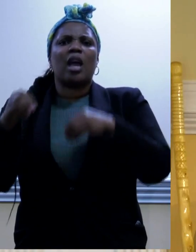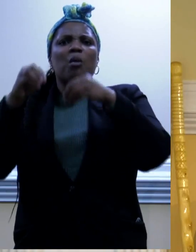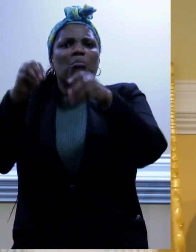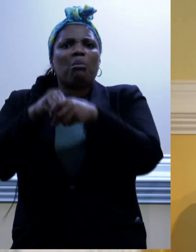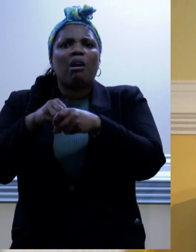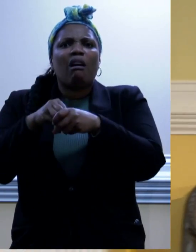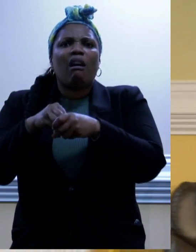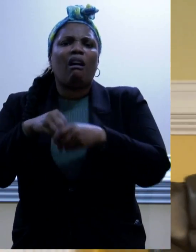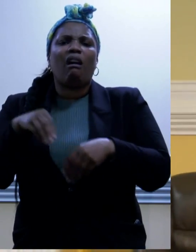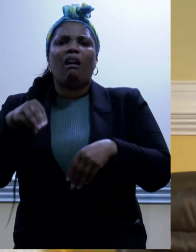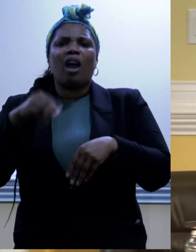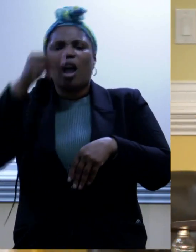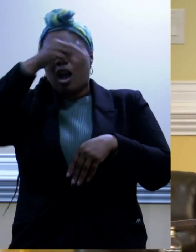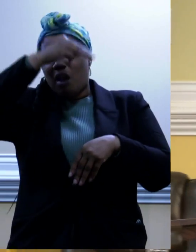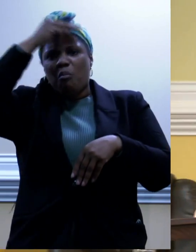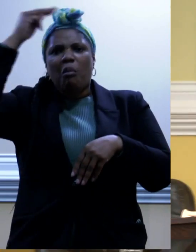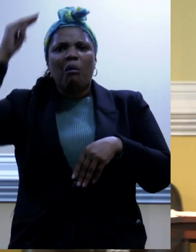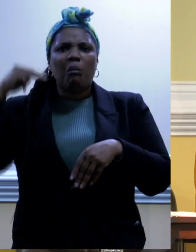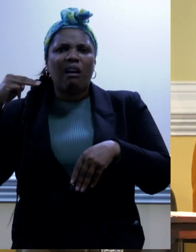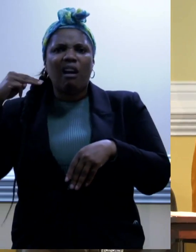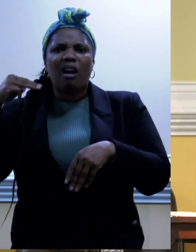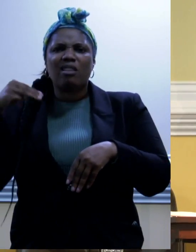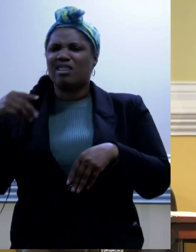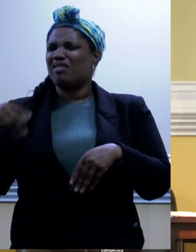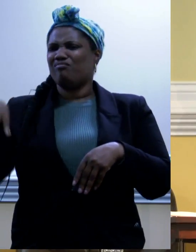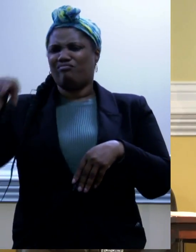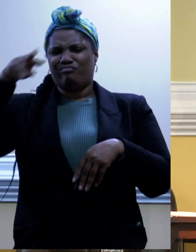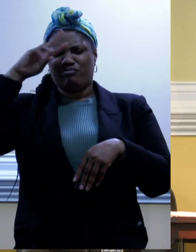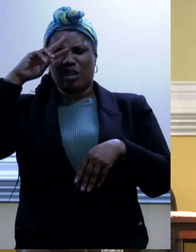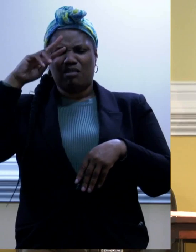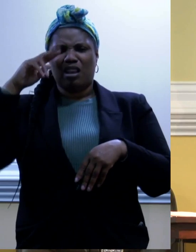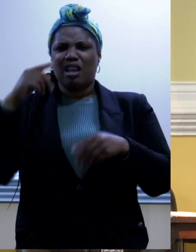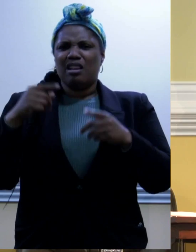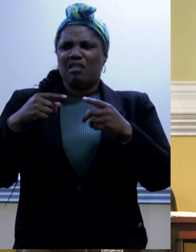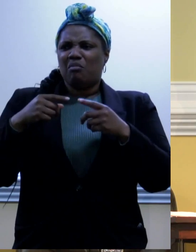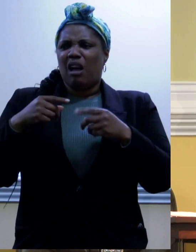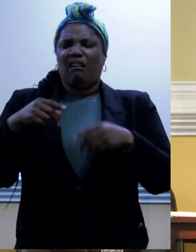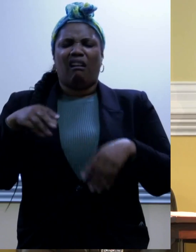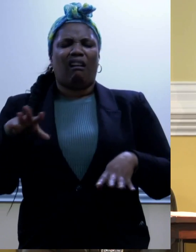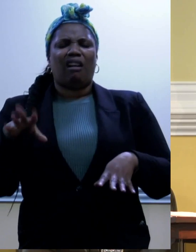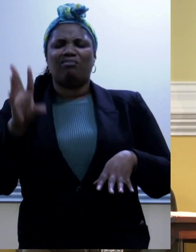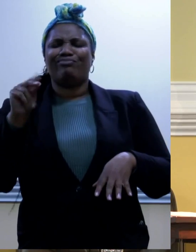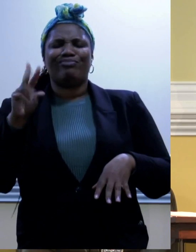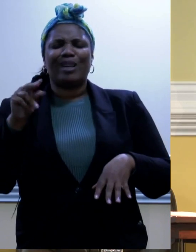Mary. What? Sound ridiculous, don't it? I thought it was until it come up.